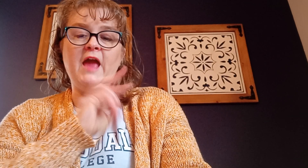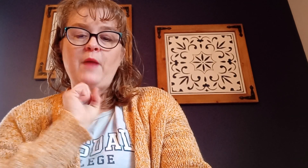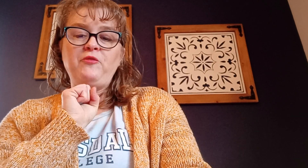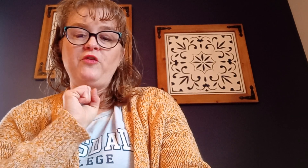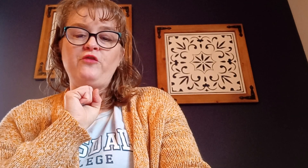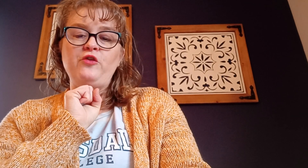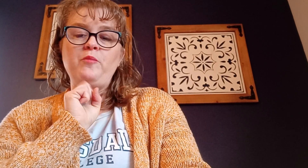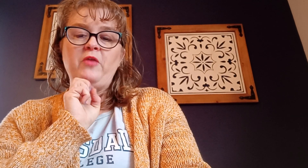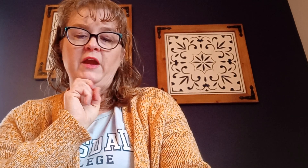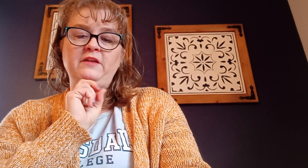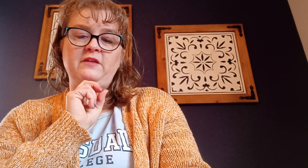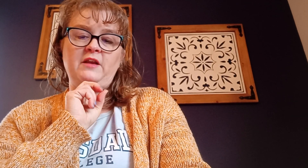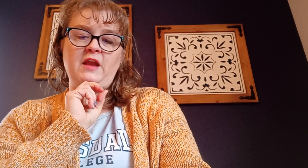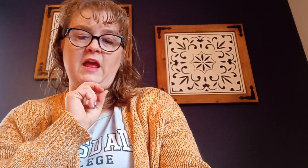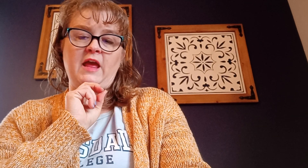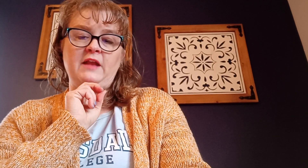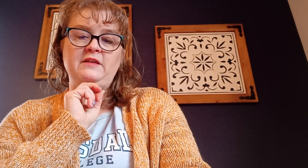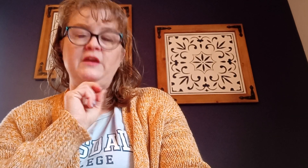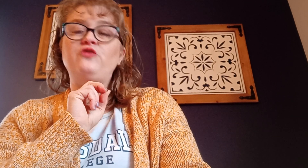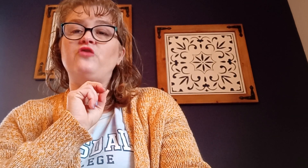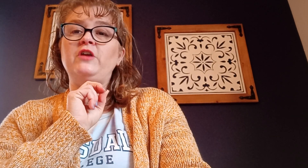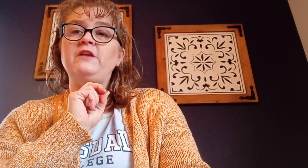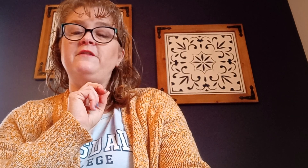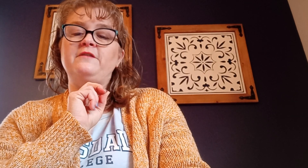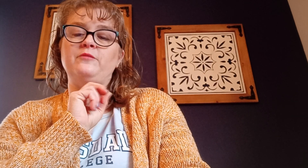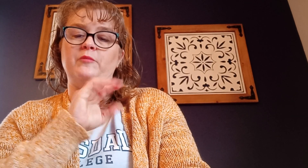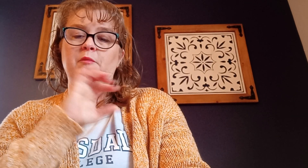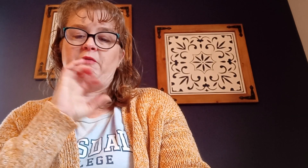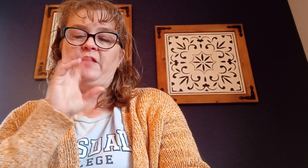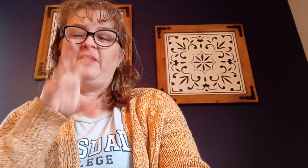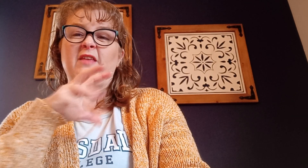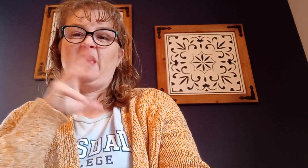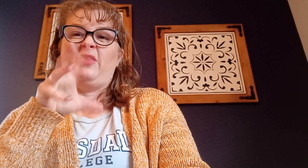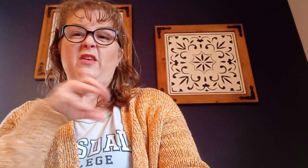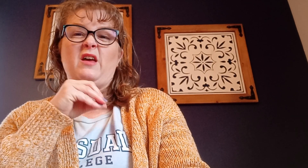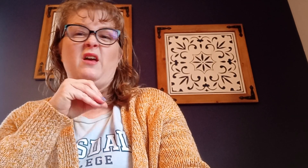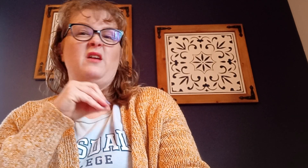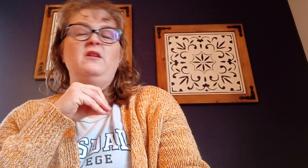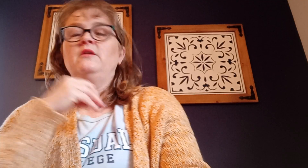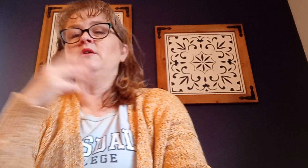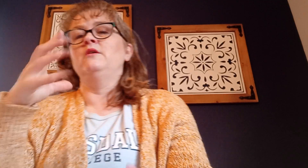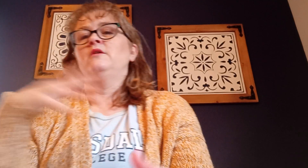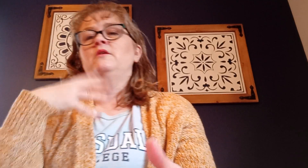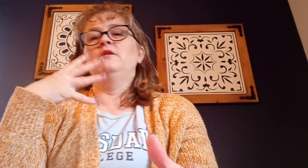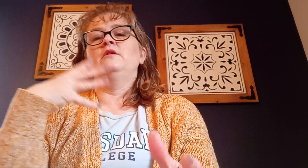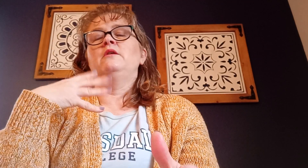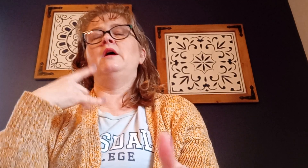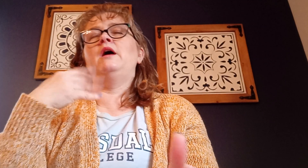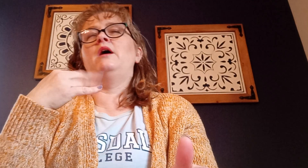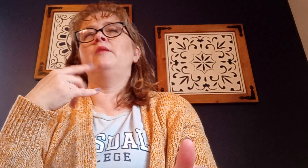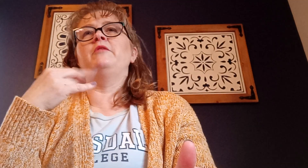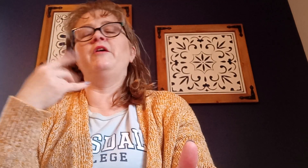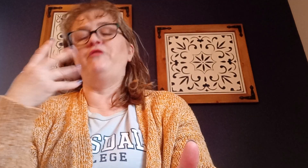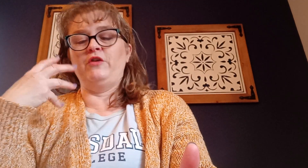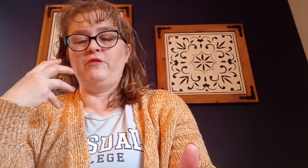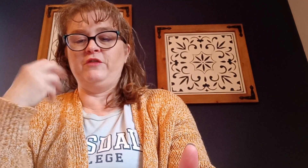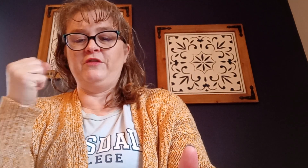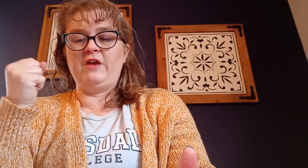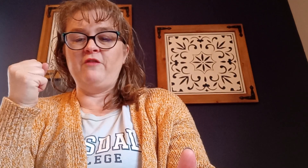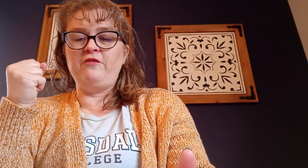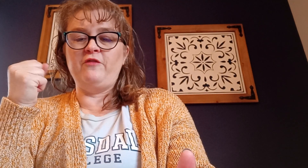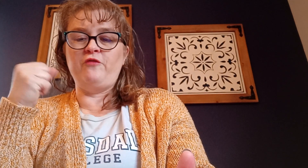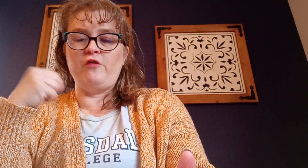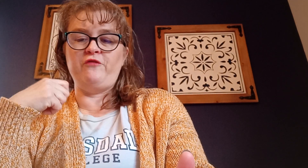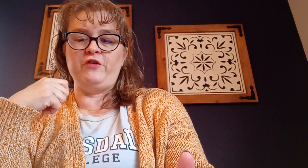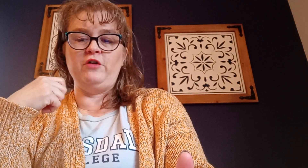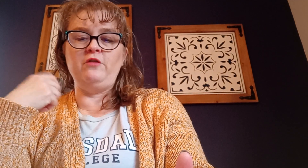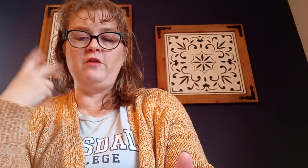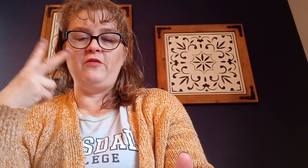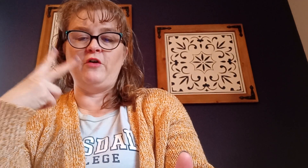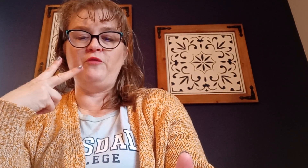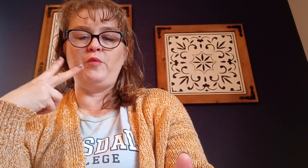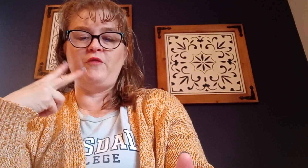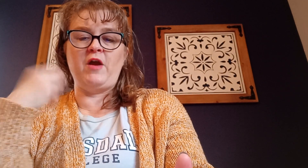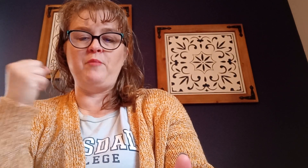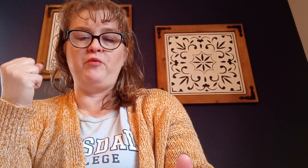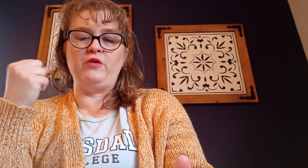capture zooplankton and detritus. That's like the leftover stuff for food. Those provide